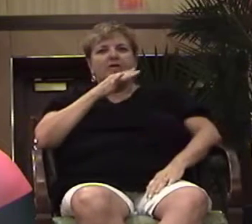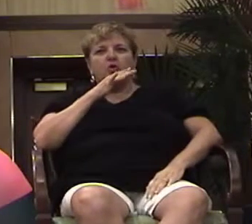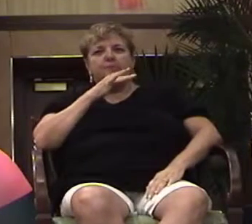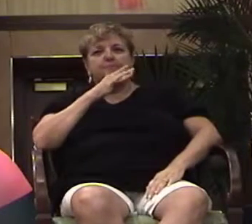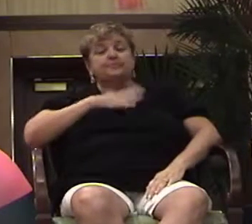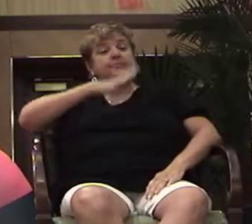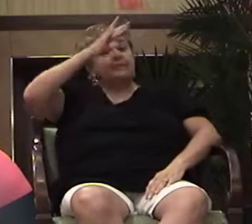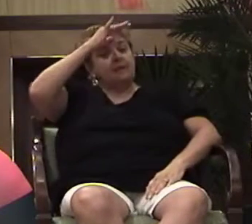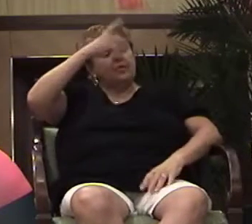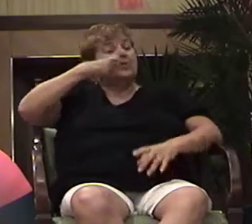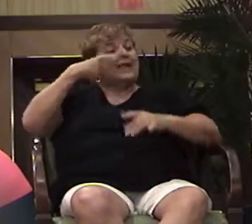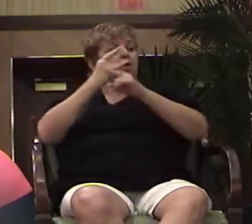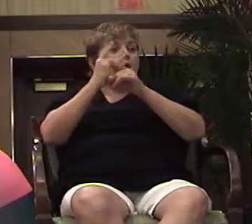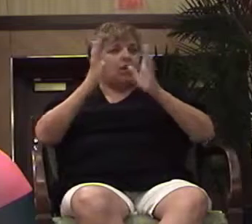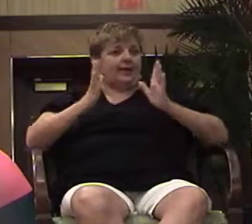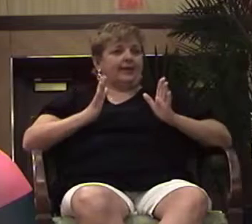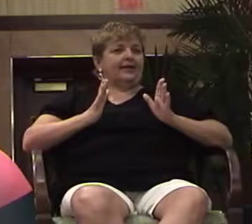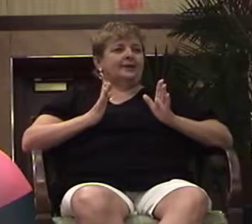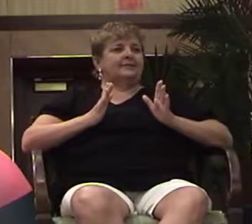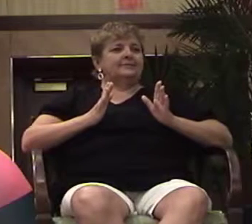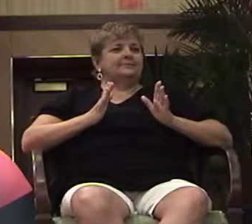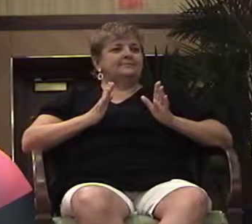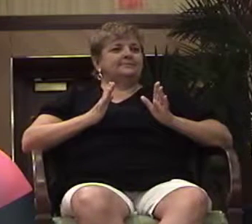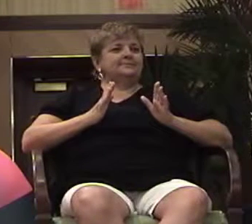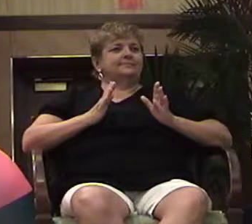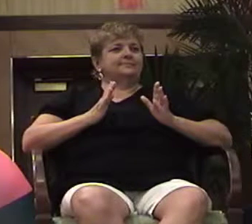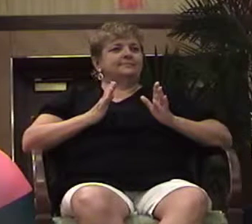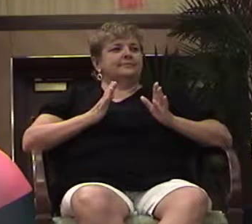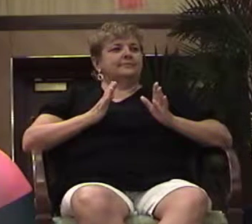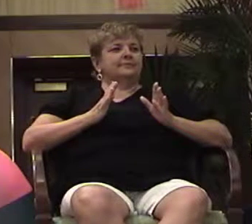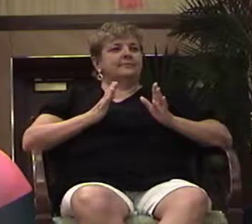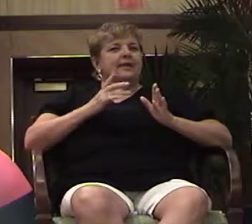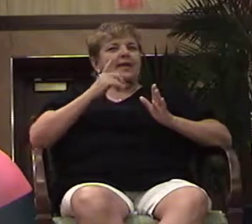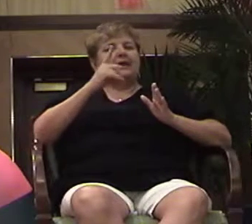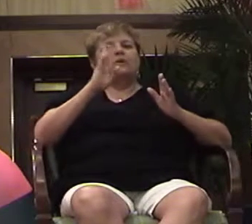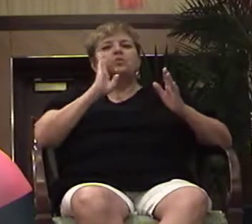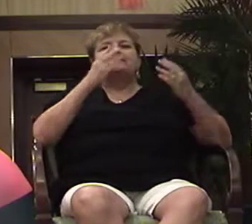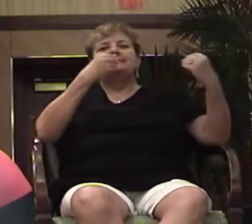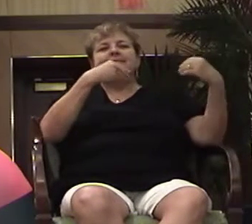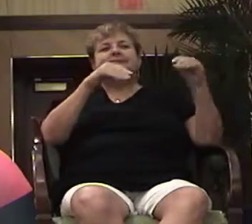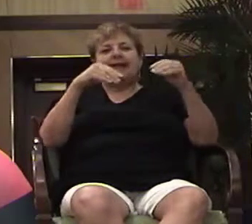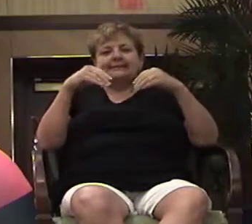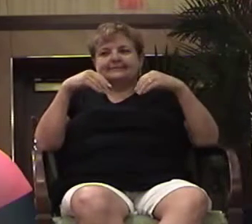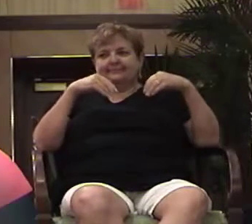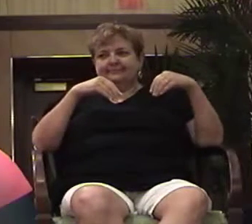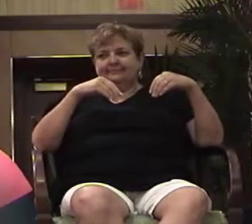alcoholic, and he was a salesman for